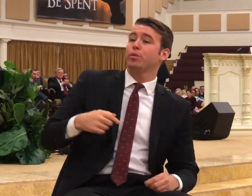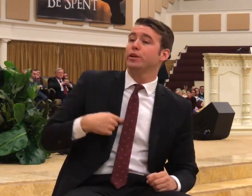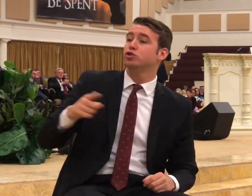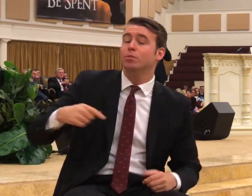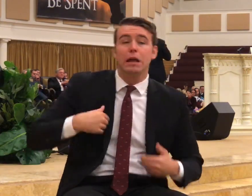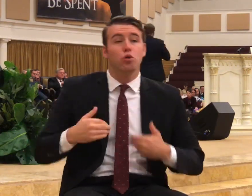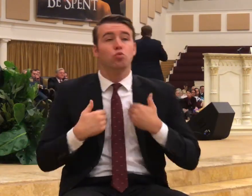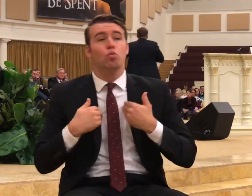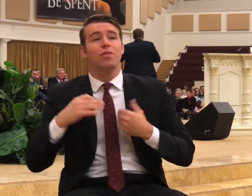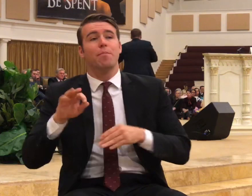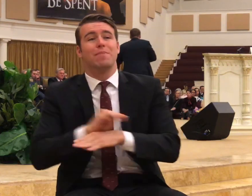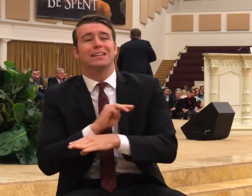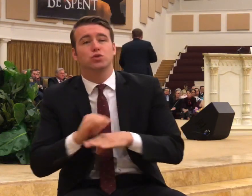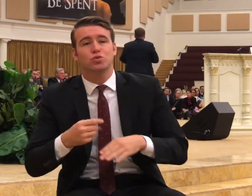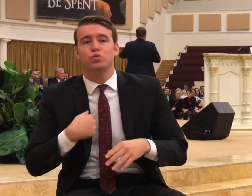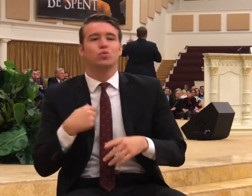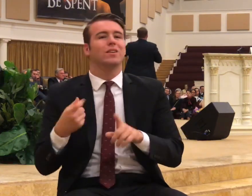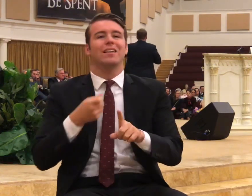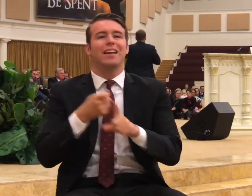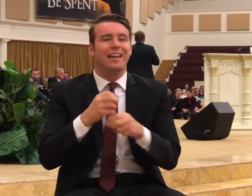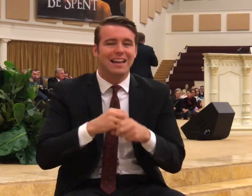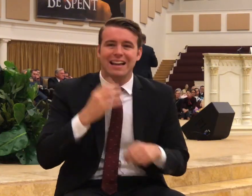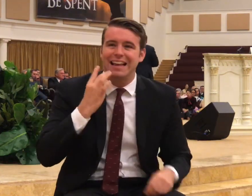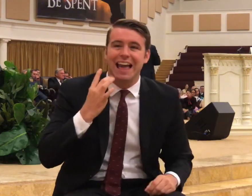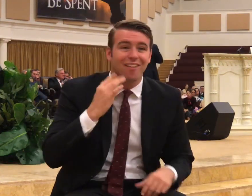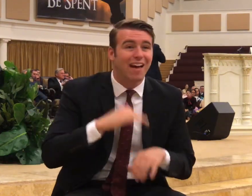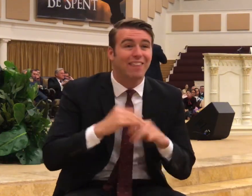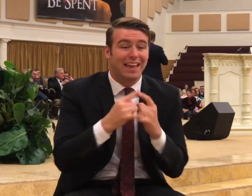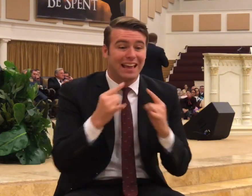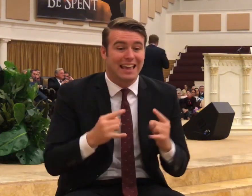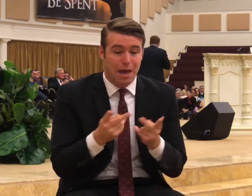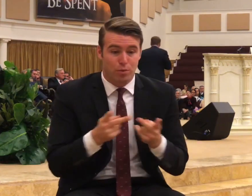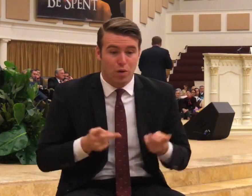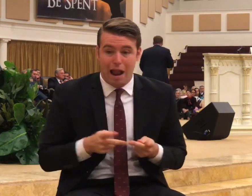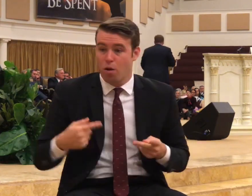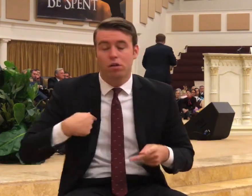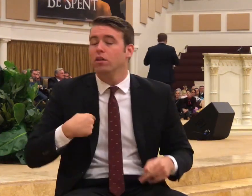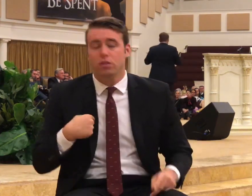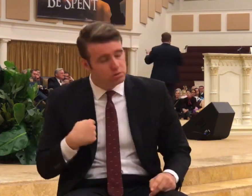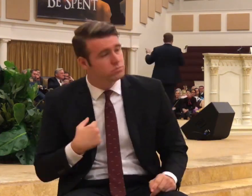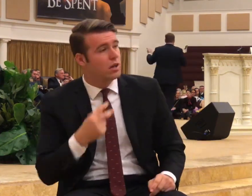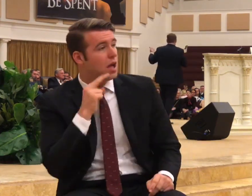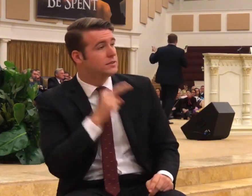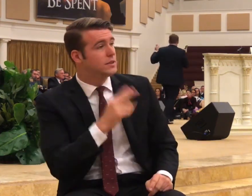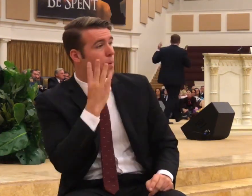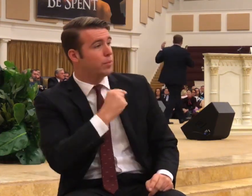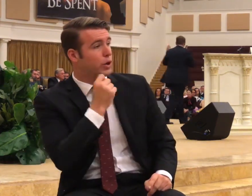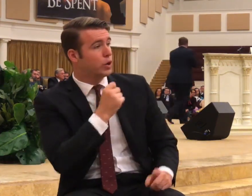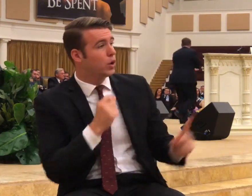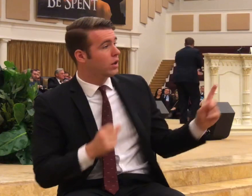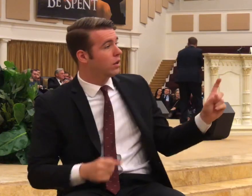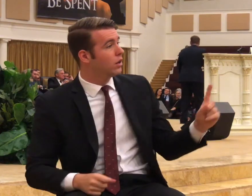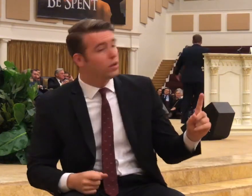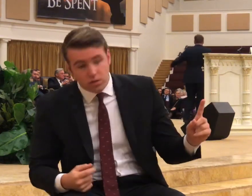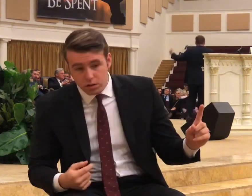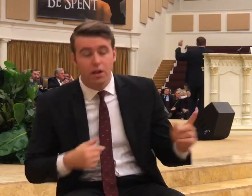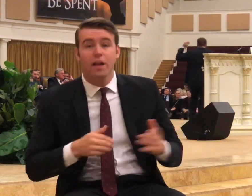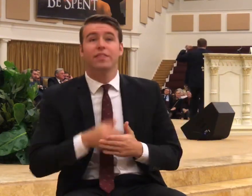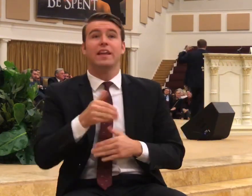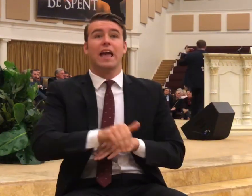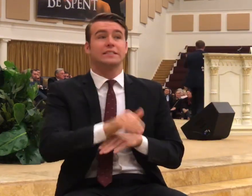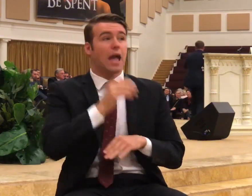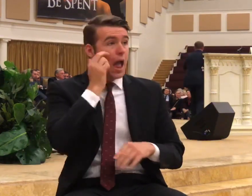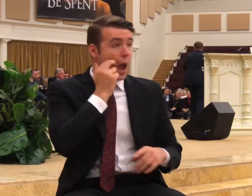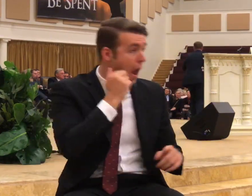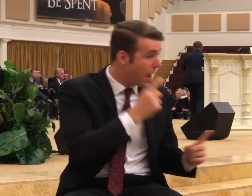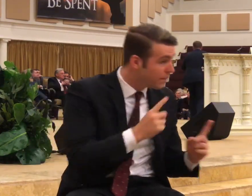youth ministry, and then you wind up in California at a campground, and you just happen to see a pretty girl walk by, and you take her out the next night,